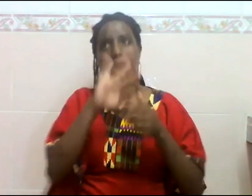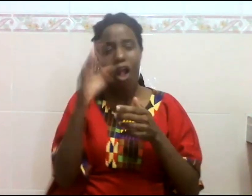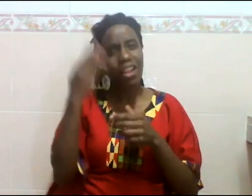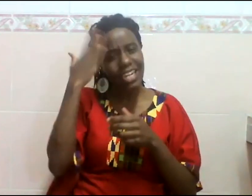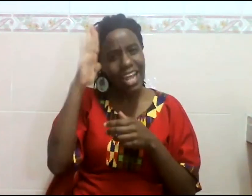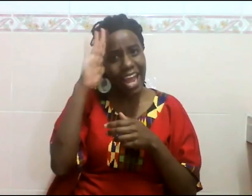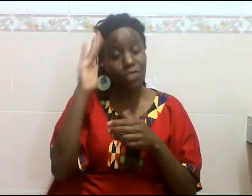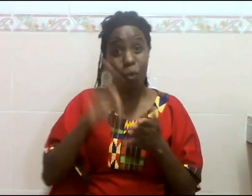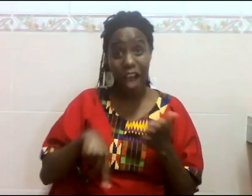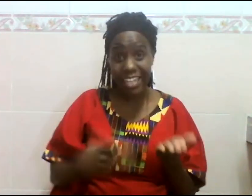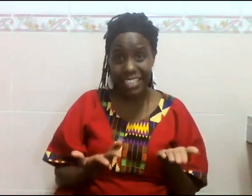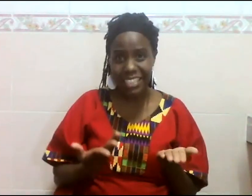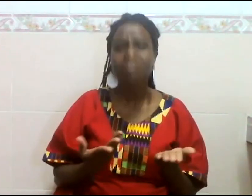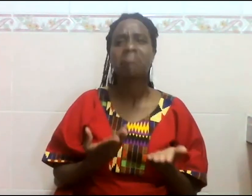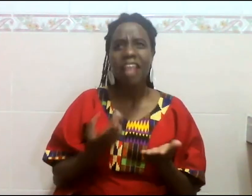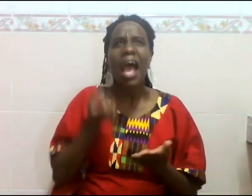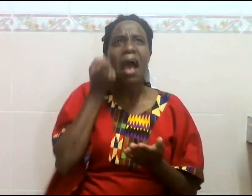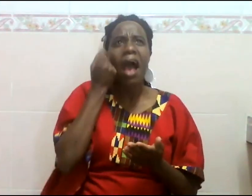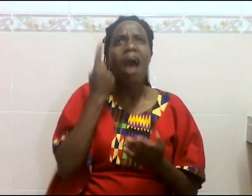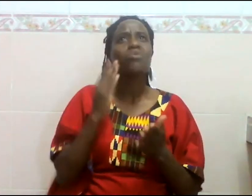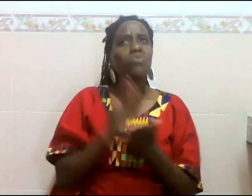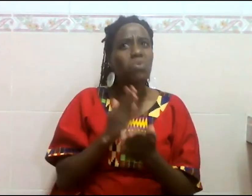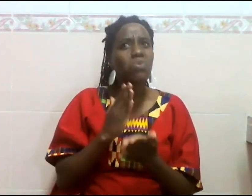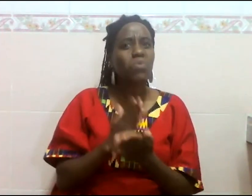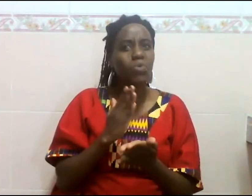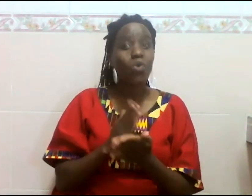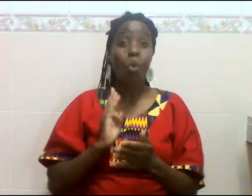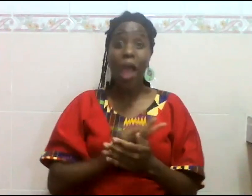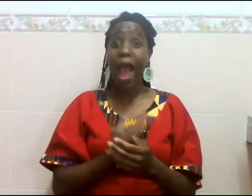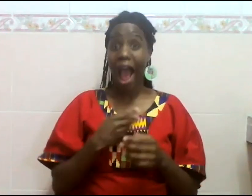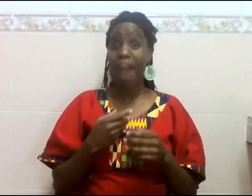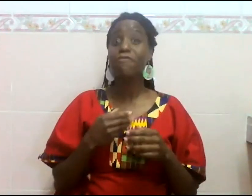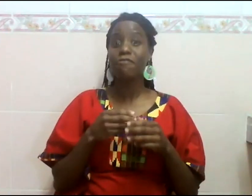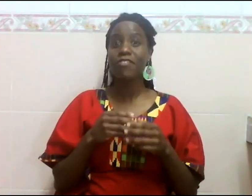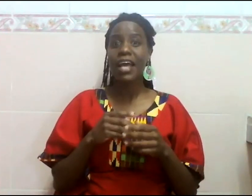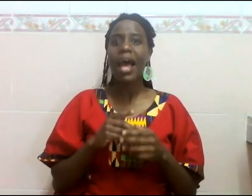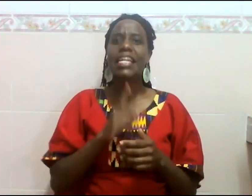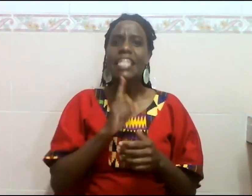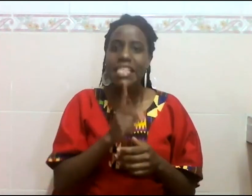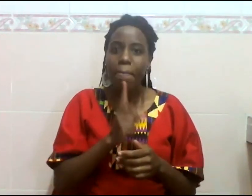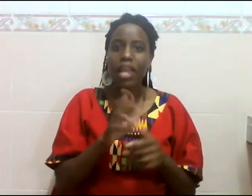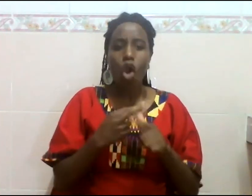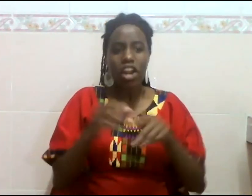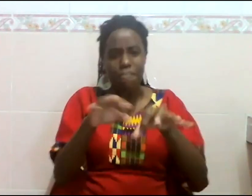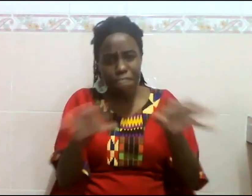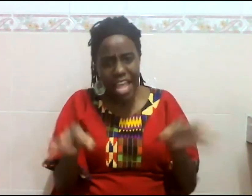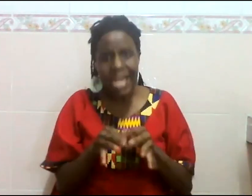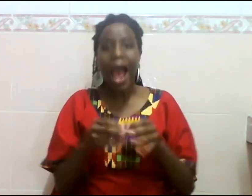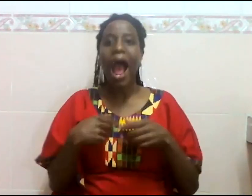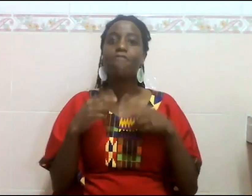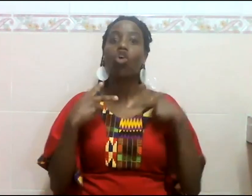years, that we work in a discipline, in a system that still has colonial